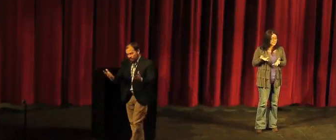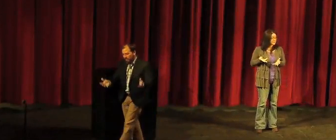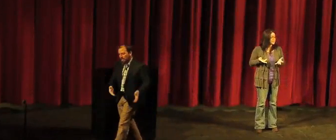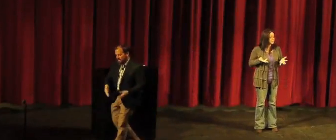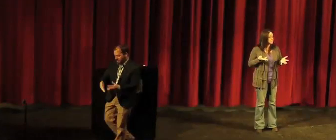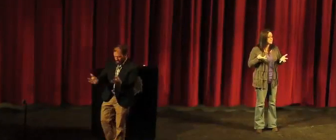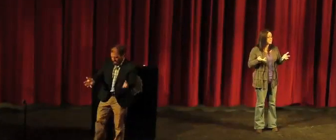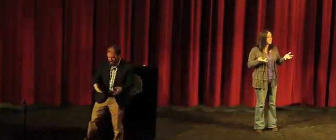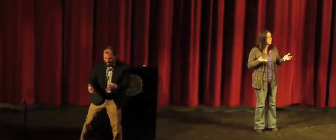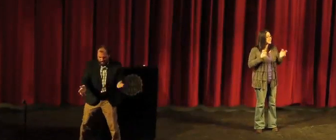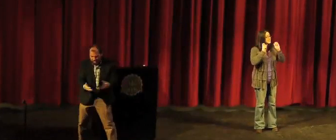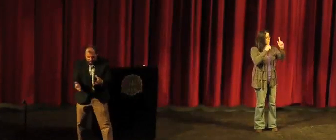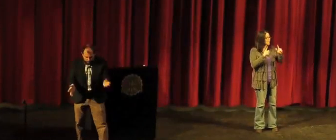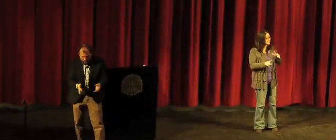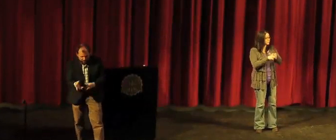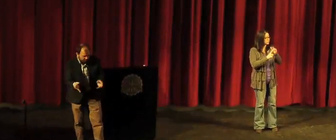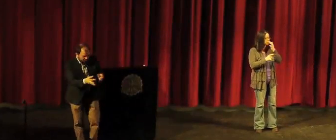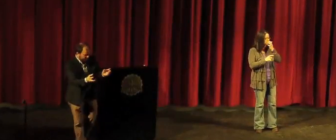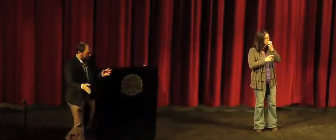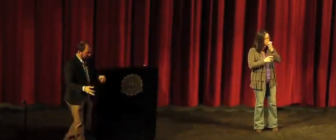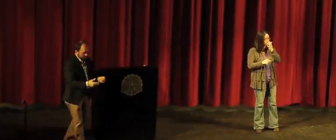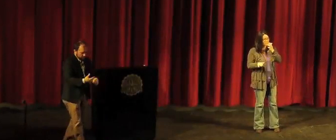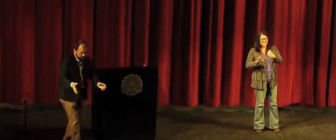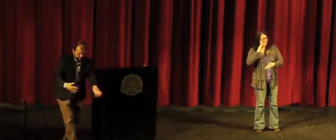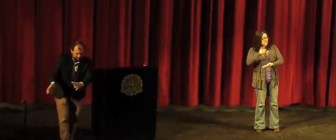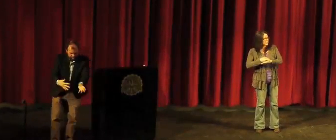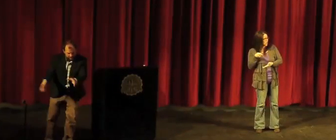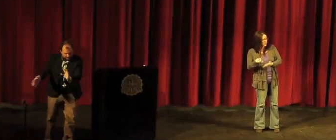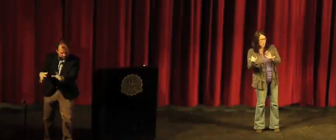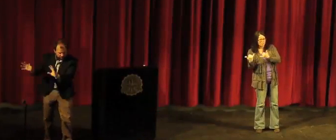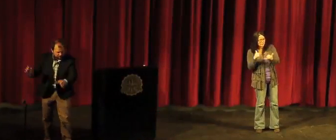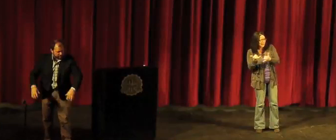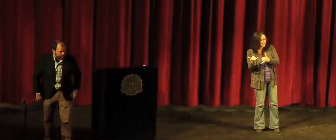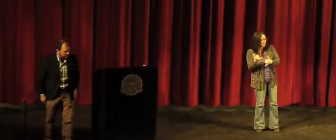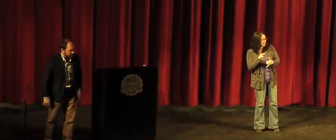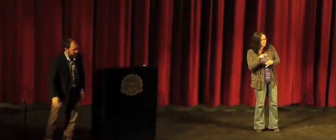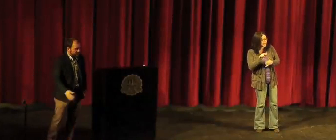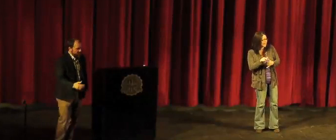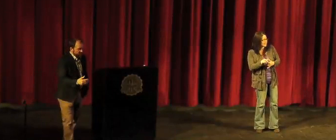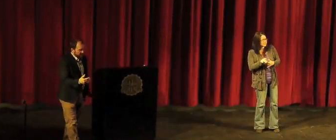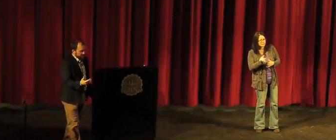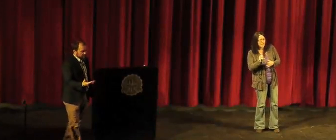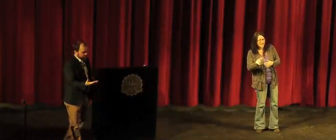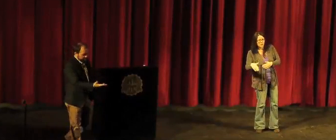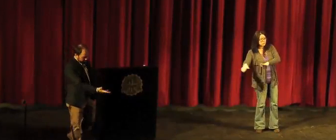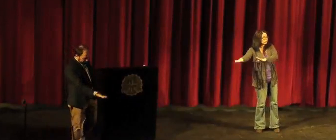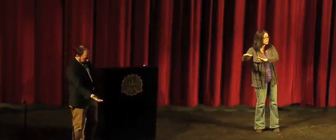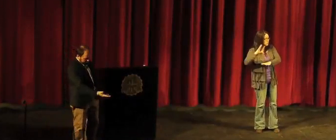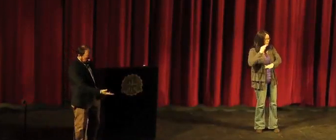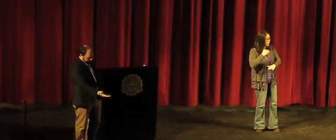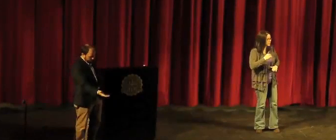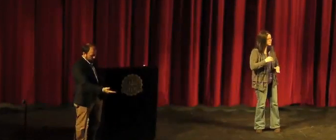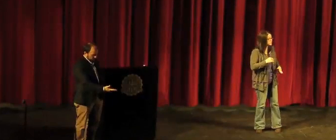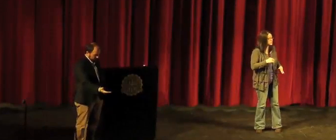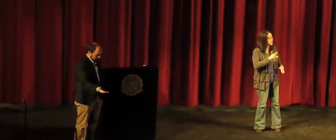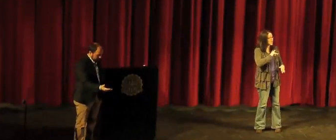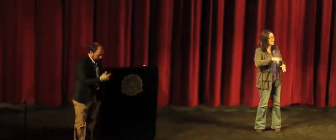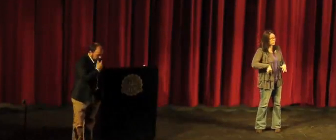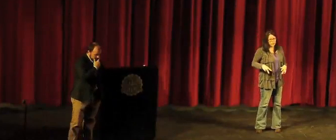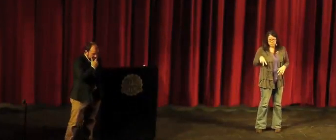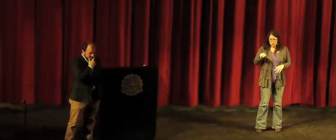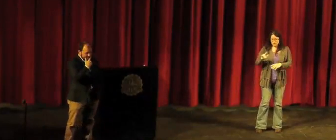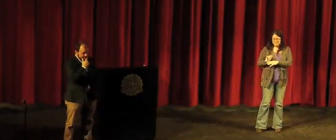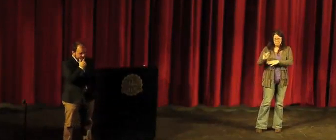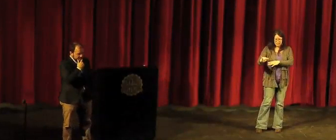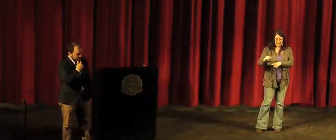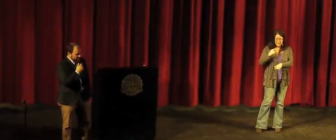he sort of surprises him, and Lionel's boys are there playing with model planes, and Lionel shuttles them away. And Bertie looks at the toy plane sitting